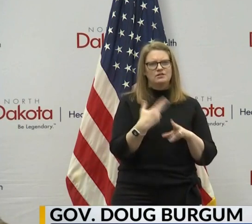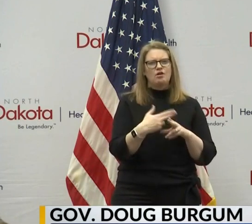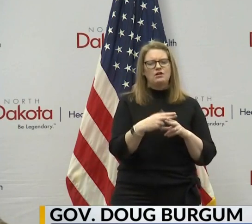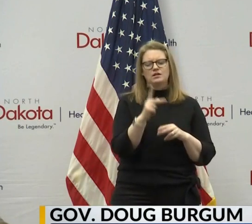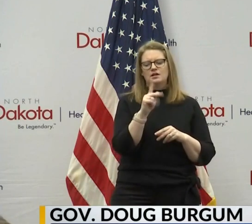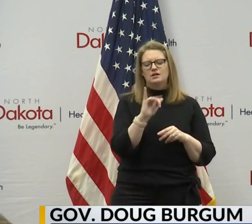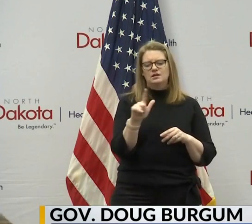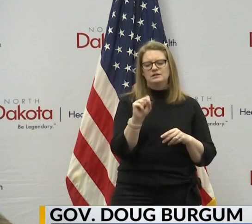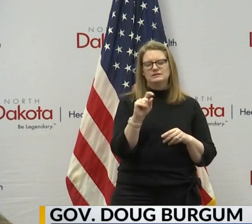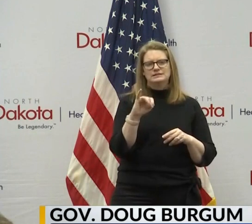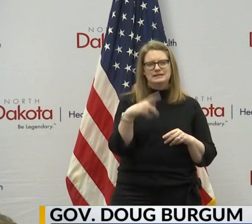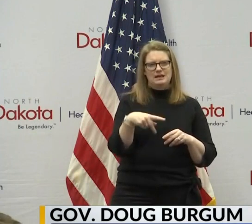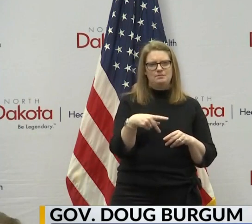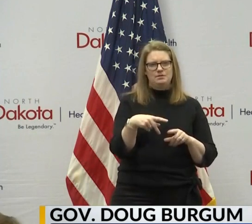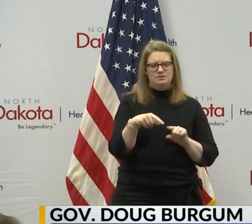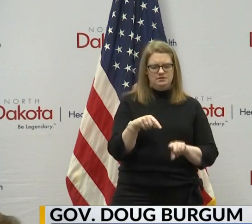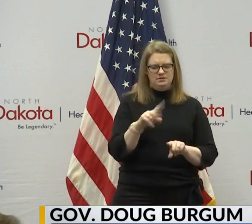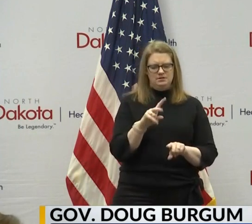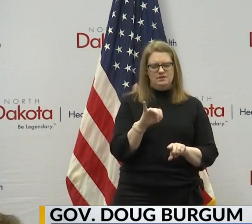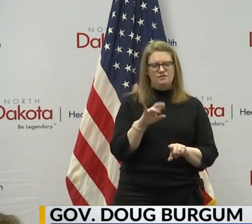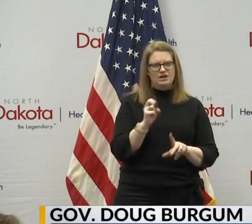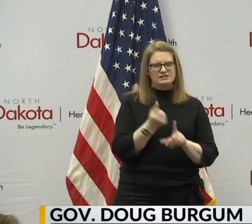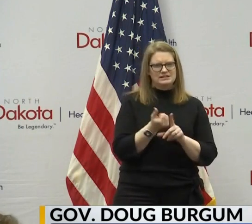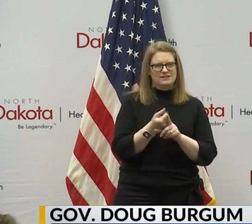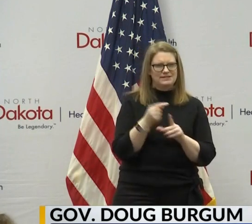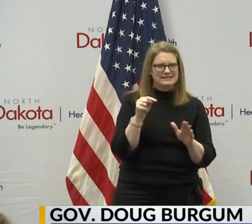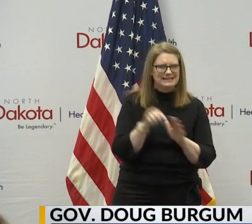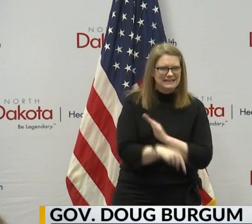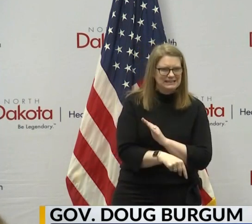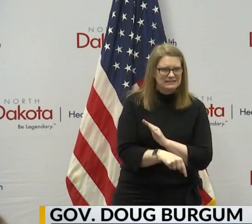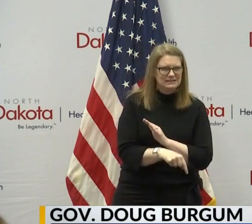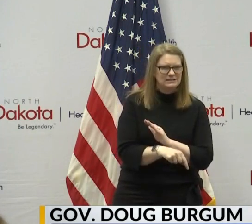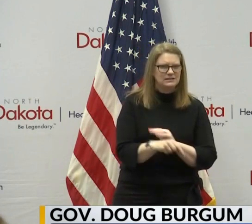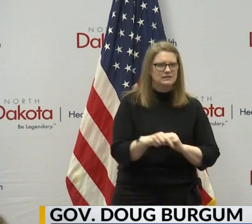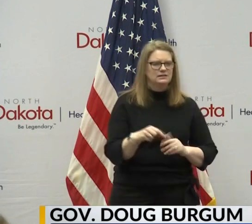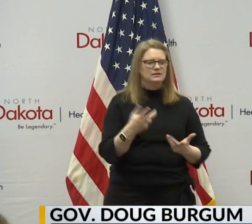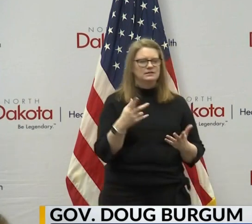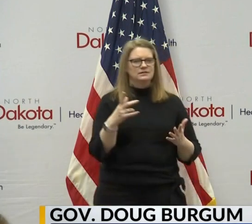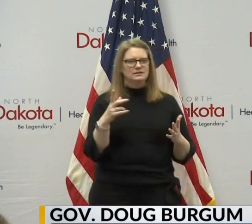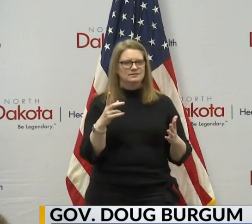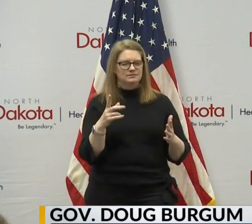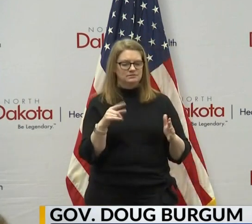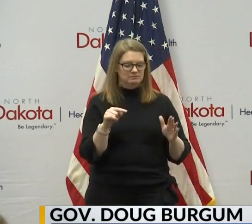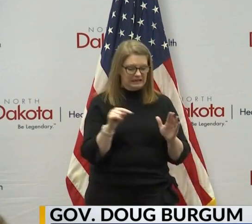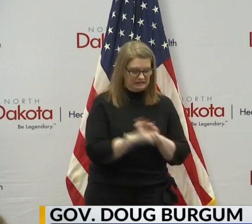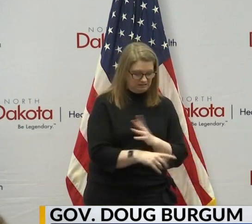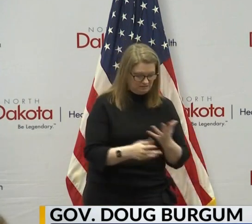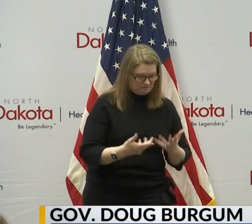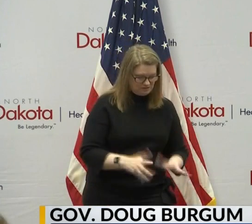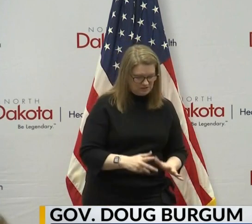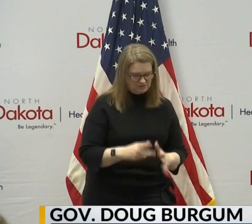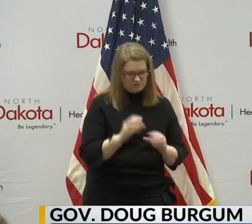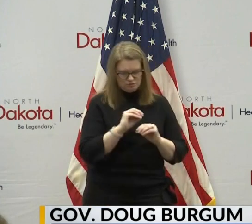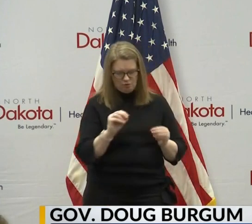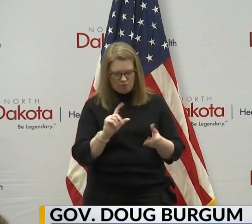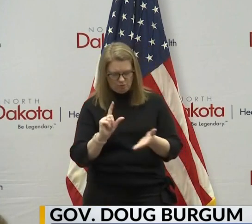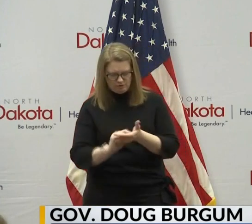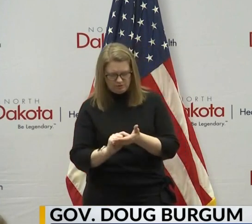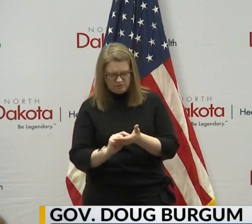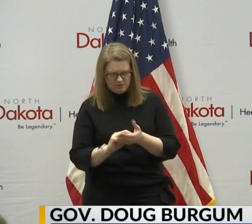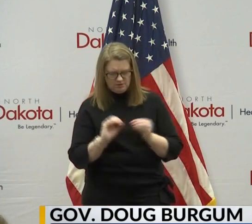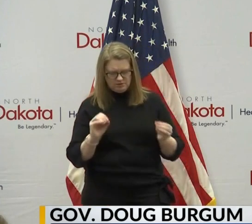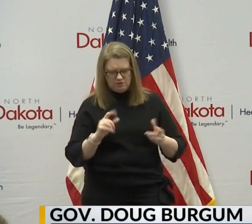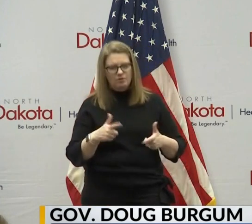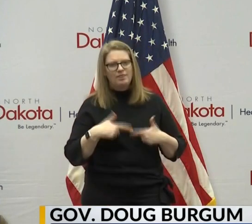step where the virus is actually killed, and it killed it. We didn't get a readout, and then there wasn't any live